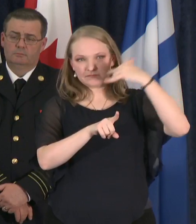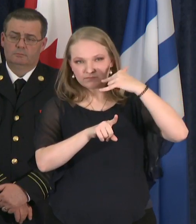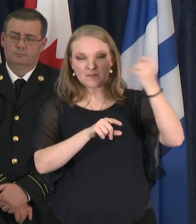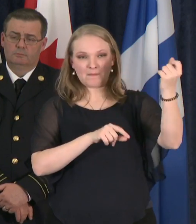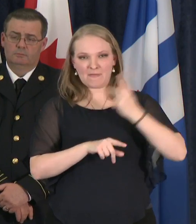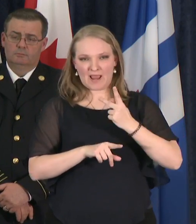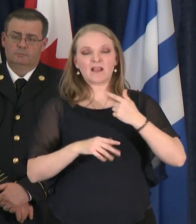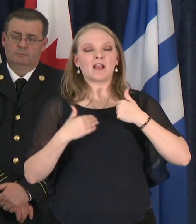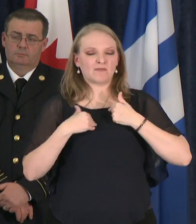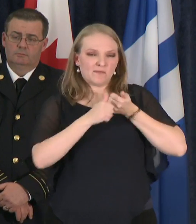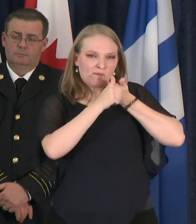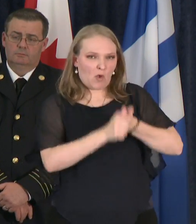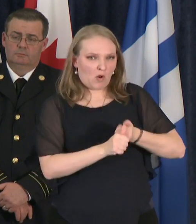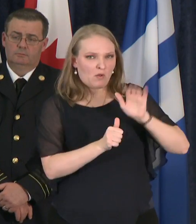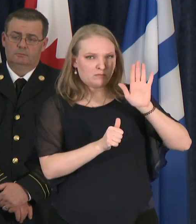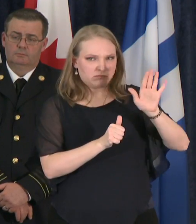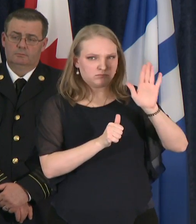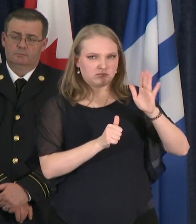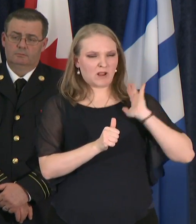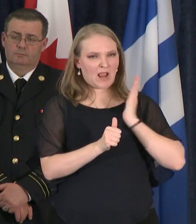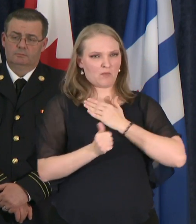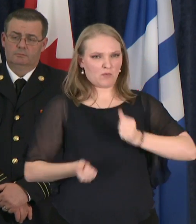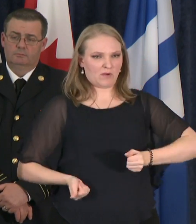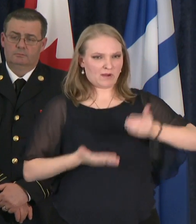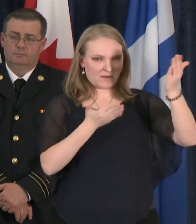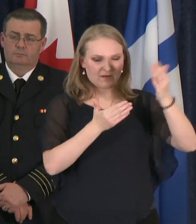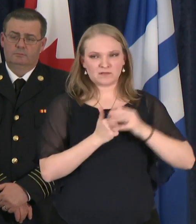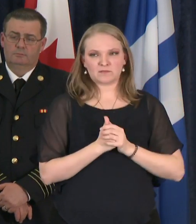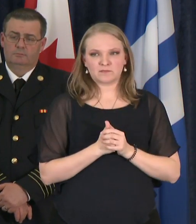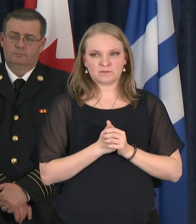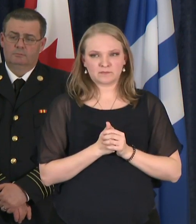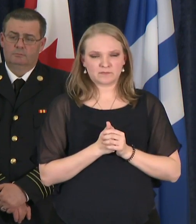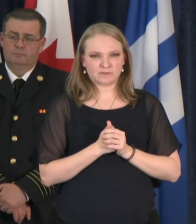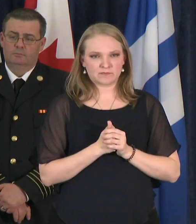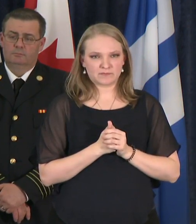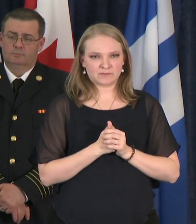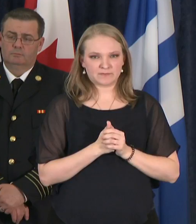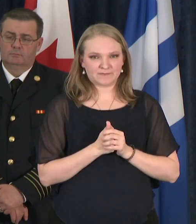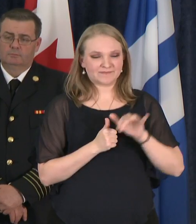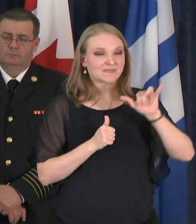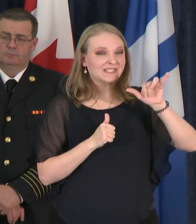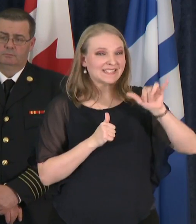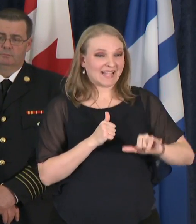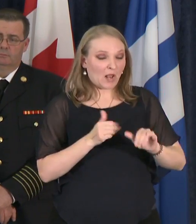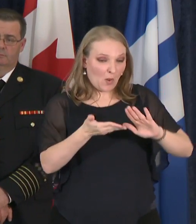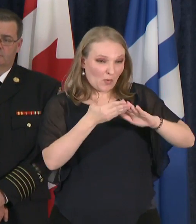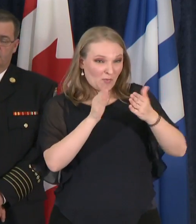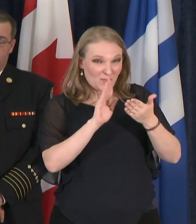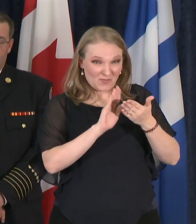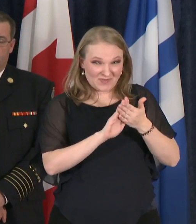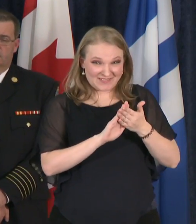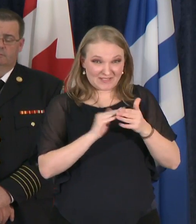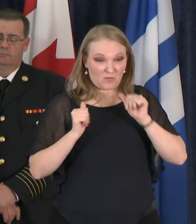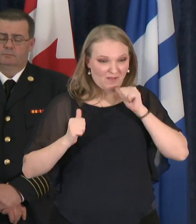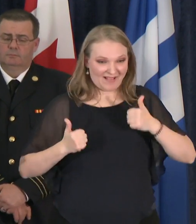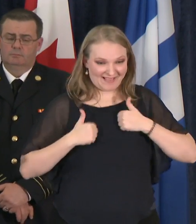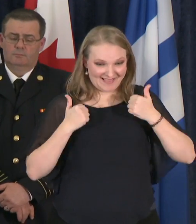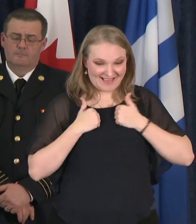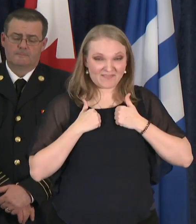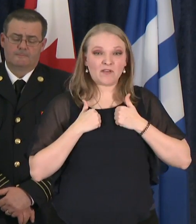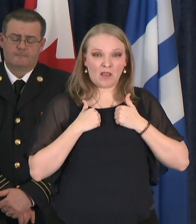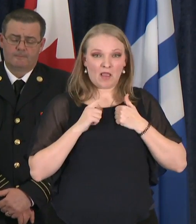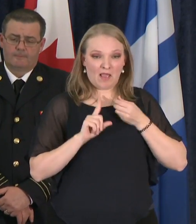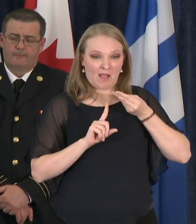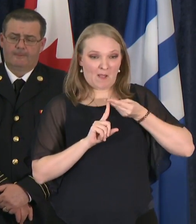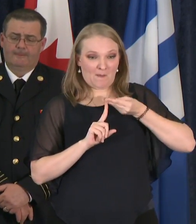Canada. Unlinked cases and evidence or early indicators of community transmission are relatively new for